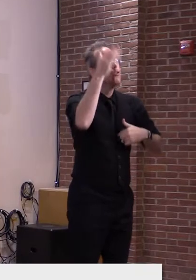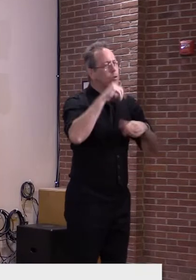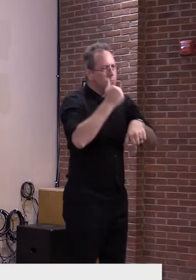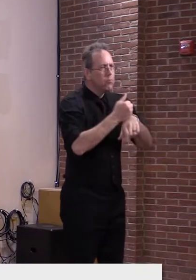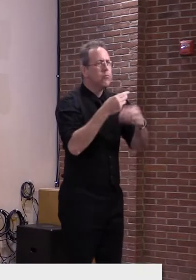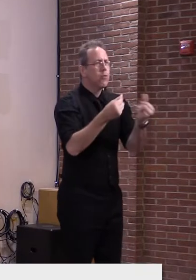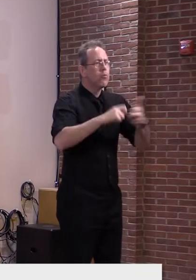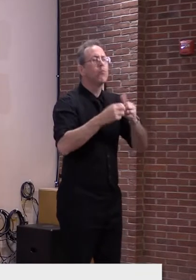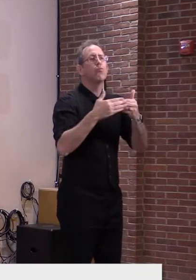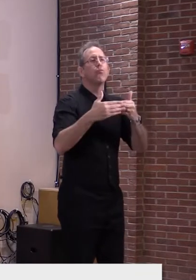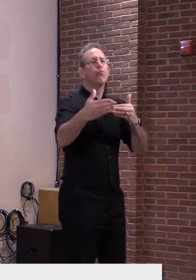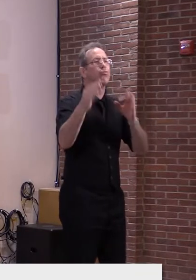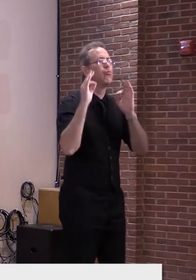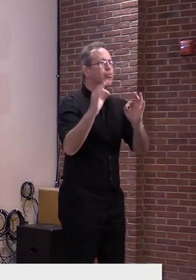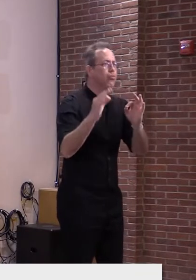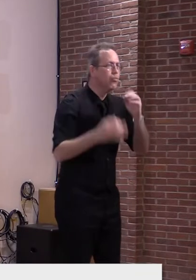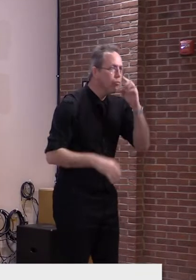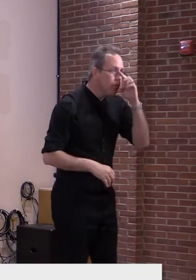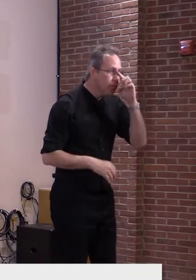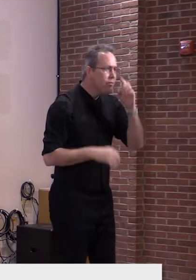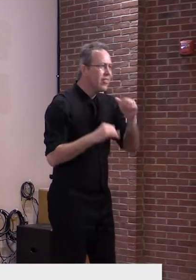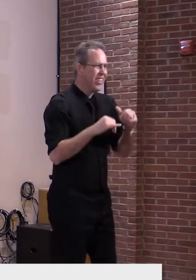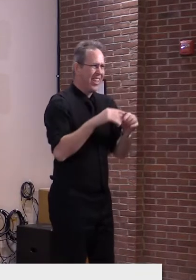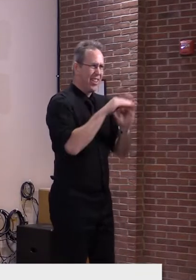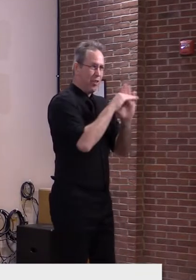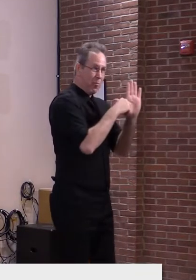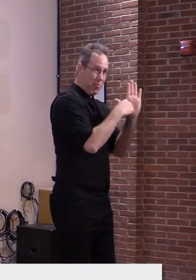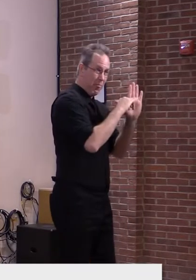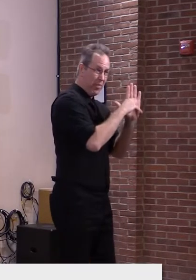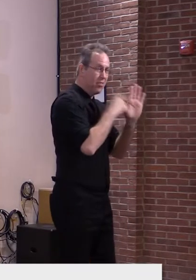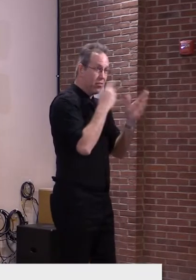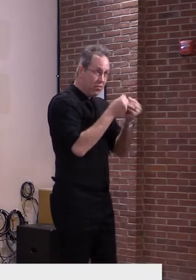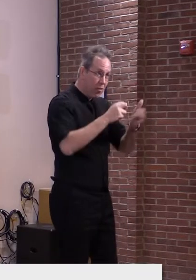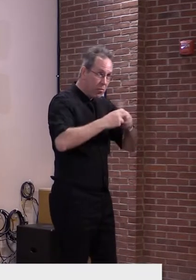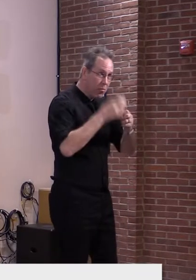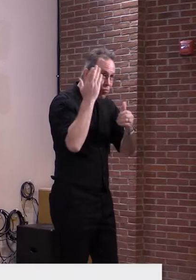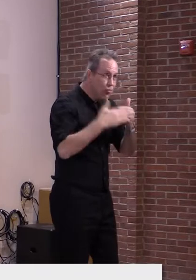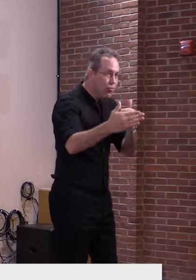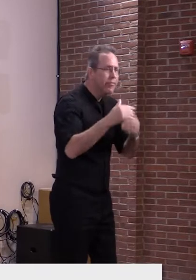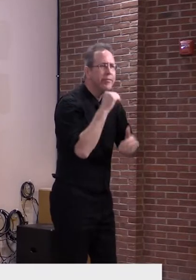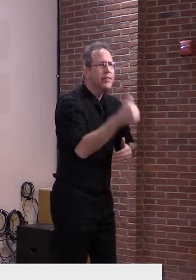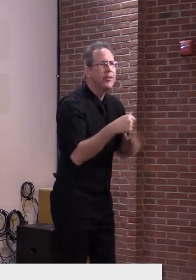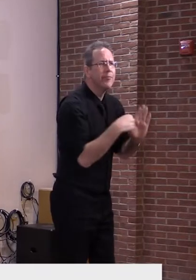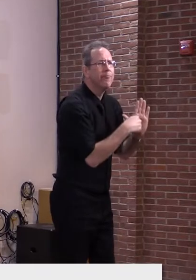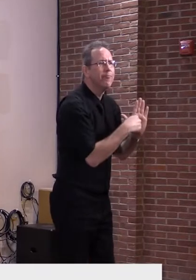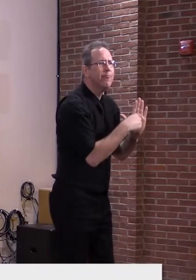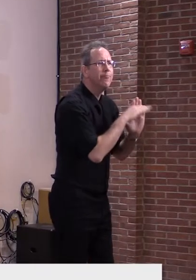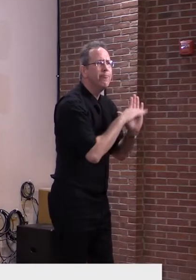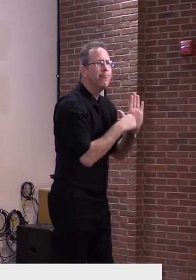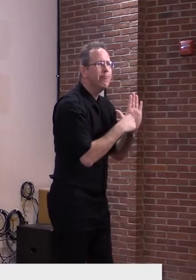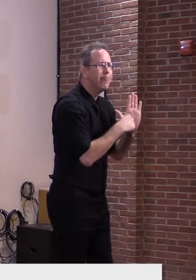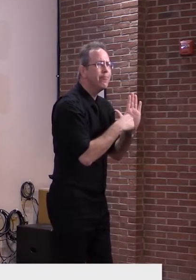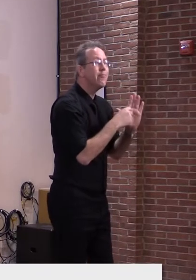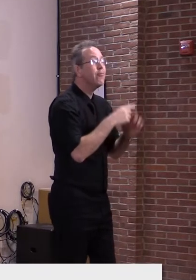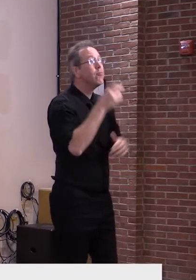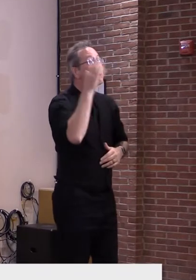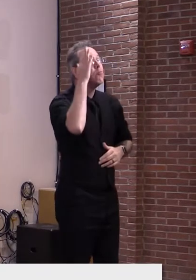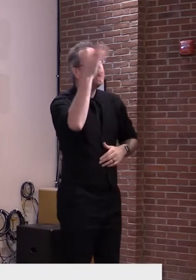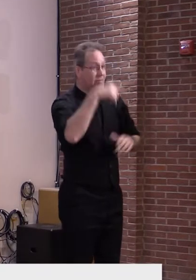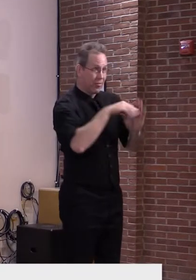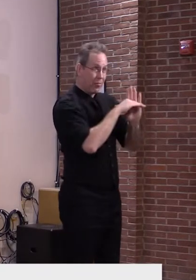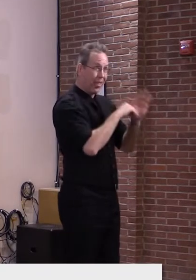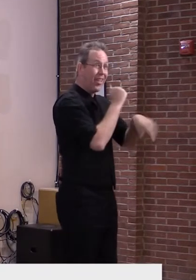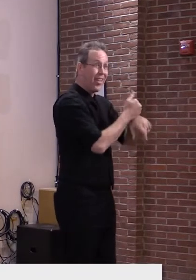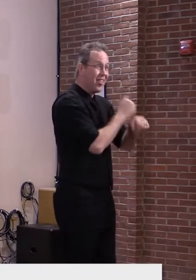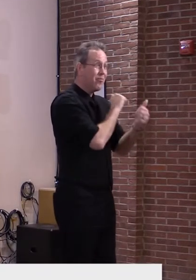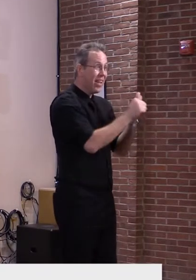words, this bill doesn't solve the problem, and in 5 to 10 years, the necessary fixes will be much tougher